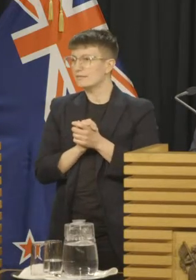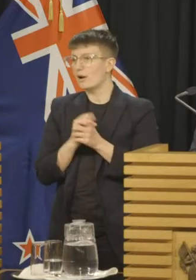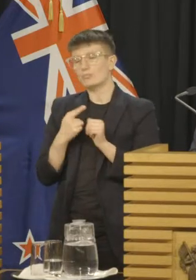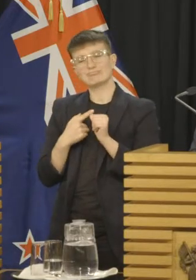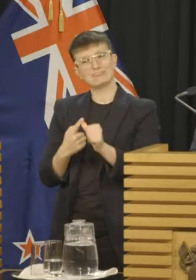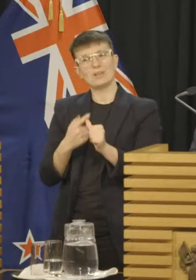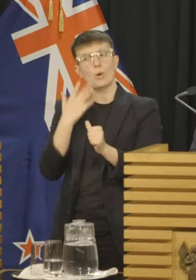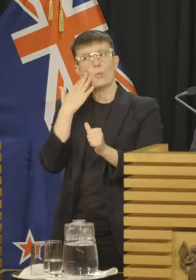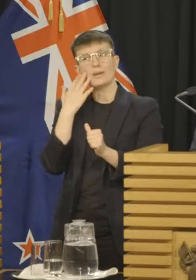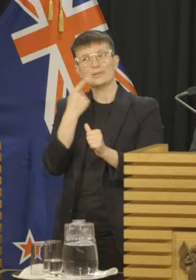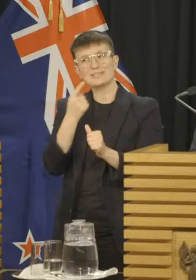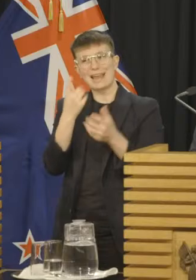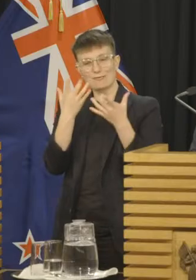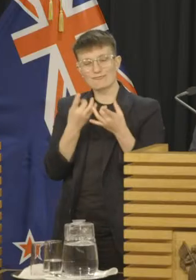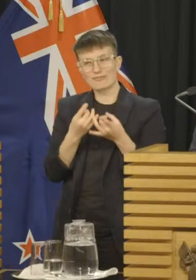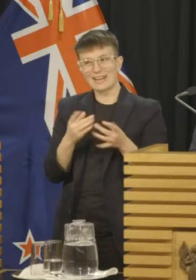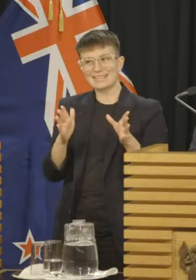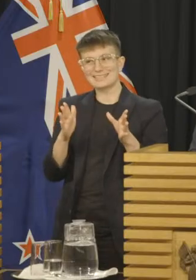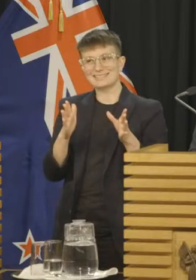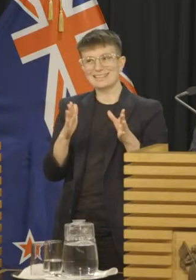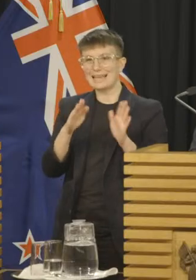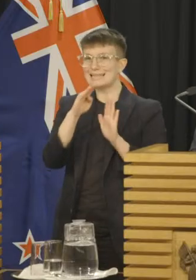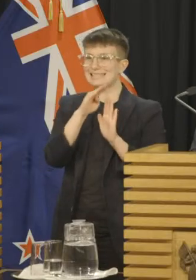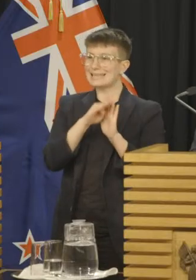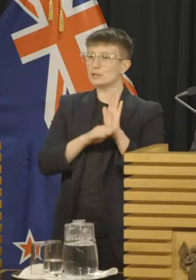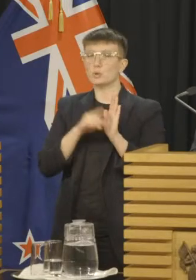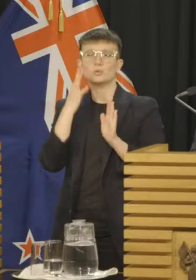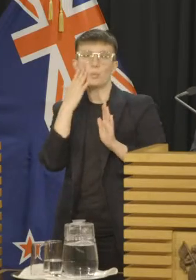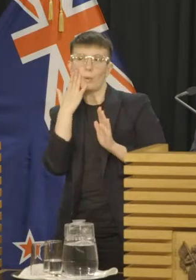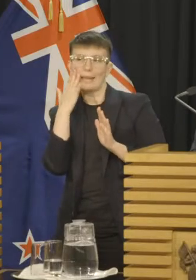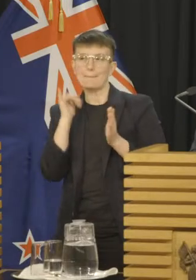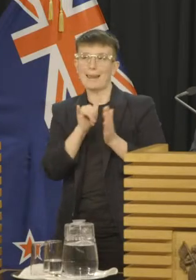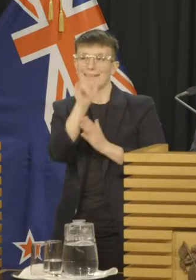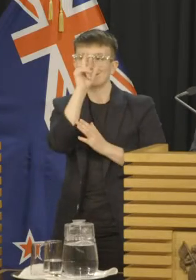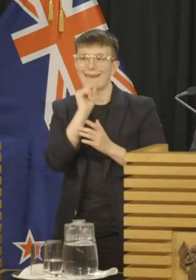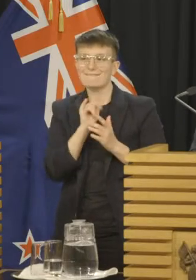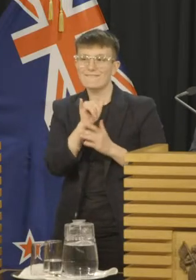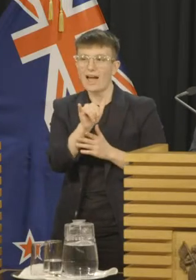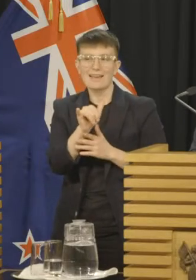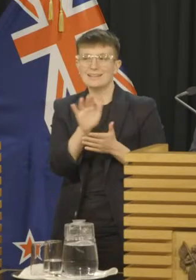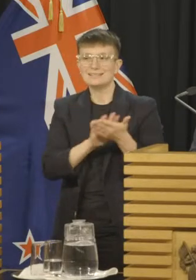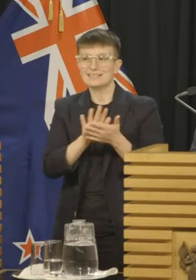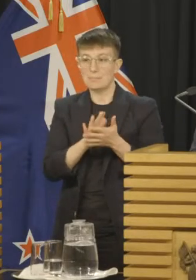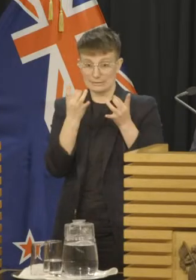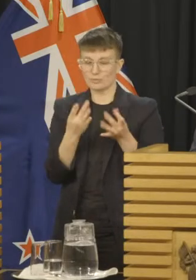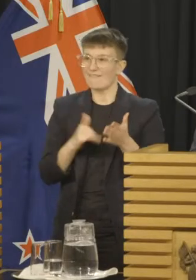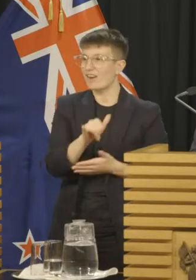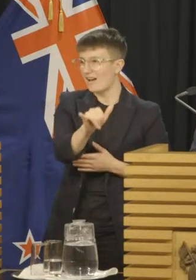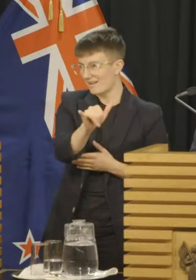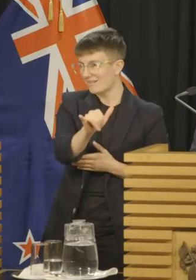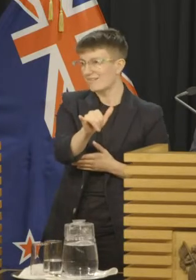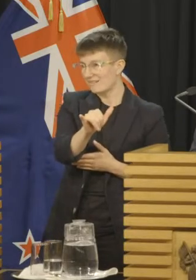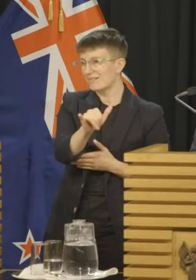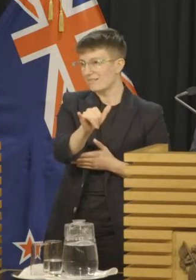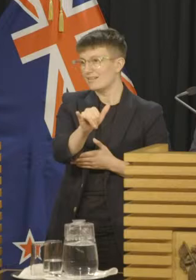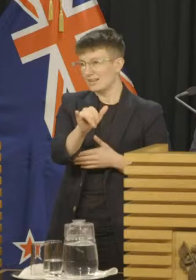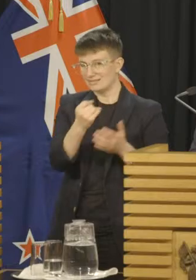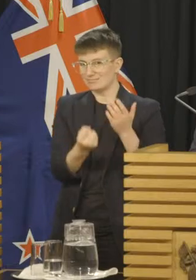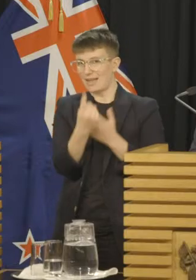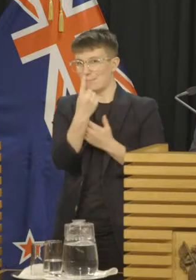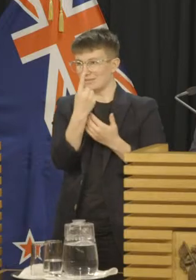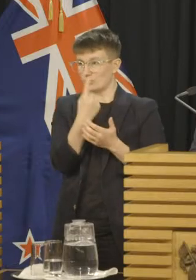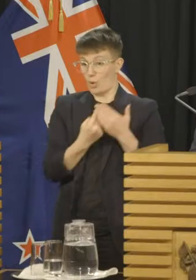mean ready to start. Equally, it is not just about Air New Zealand, it's about what happens within the airports as well. And in fact, that's